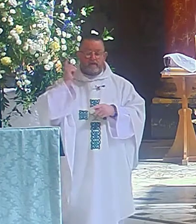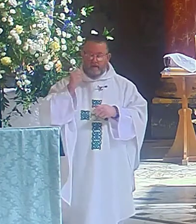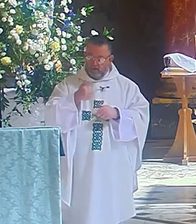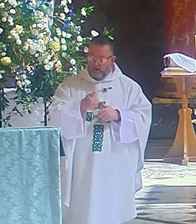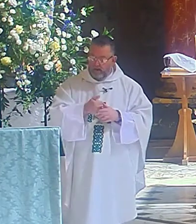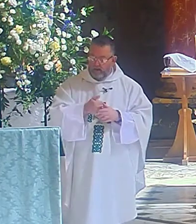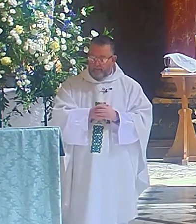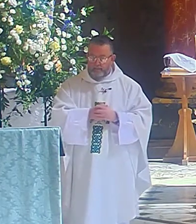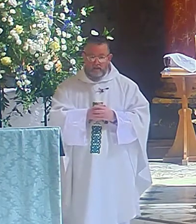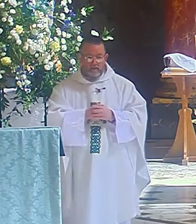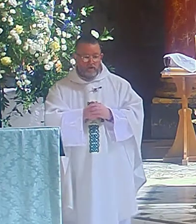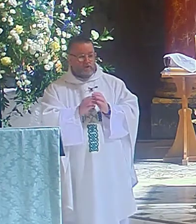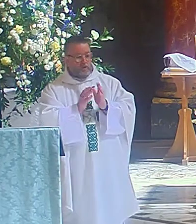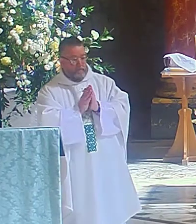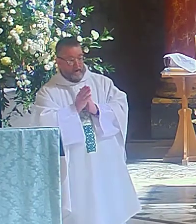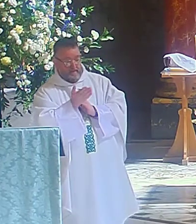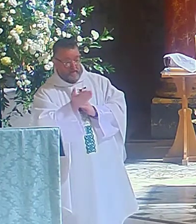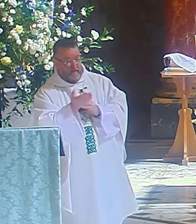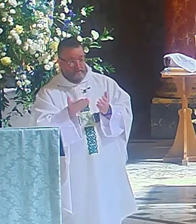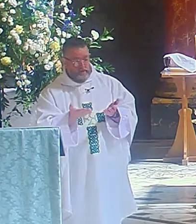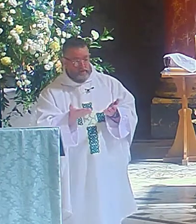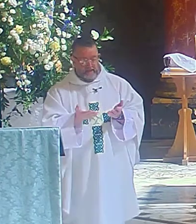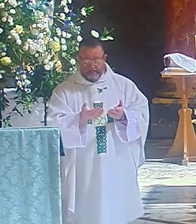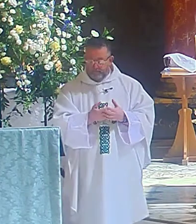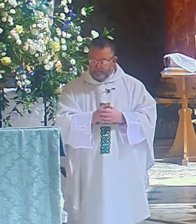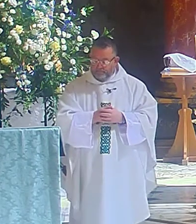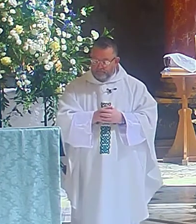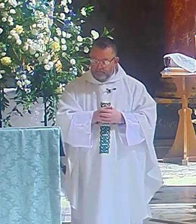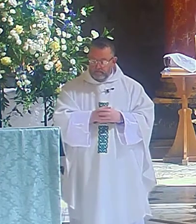last week. Okay. So we pray for them today.